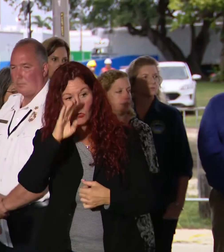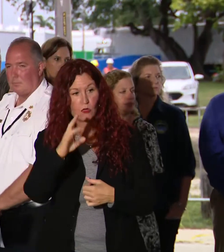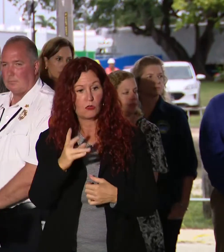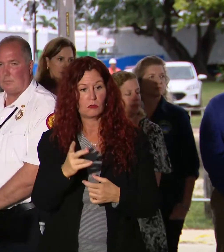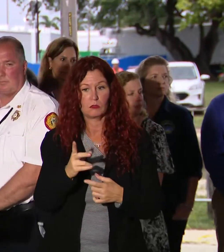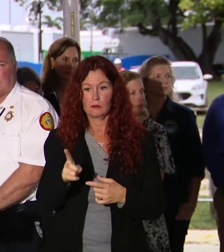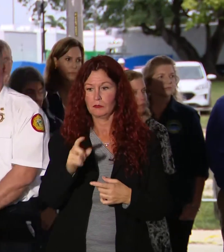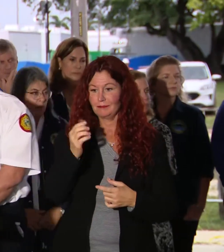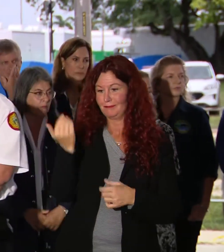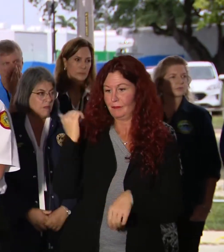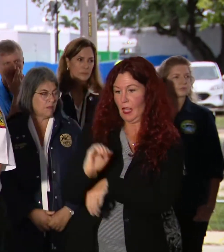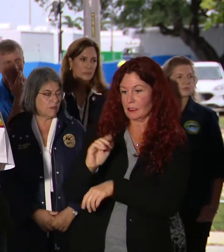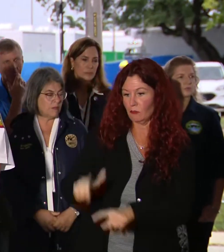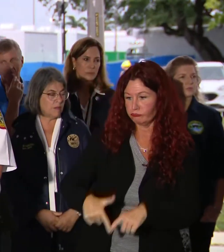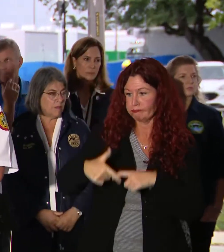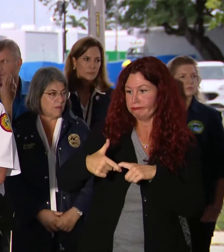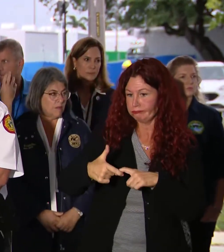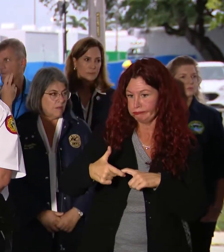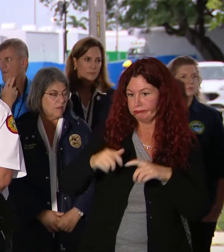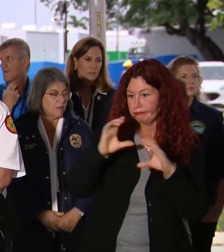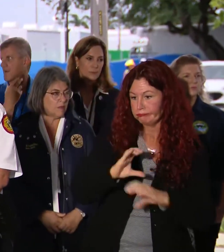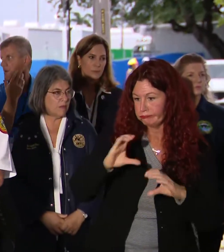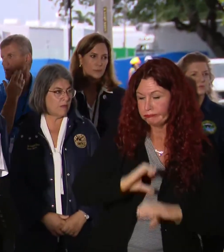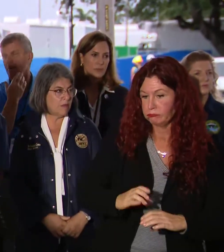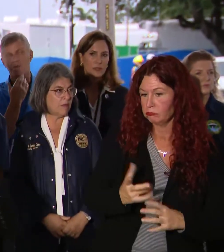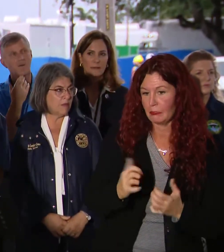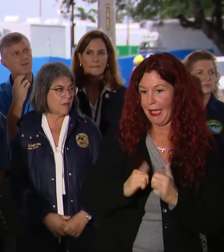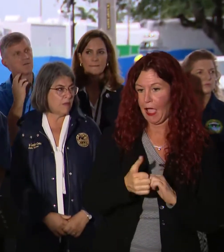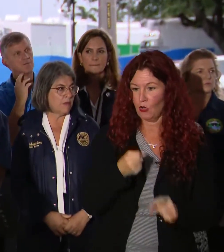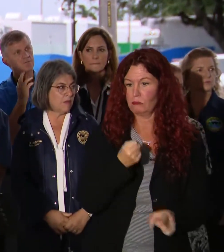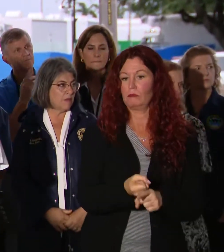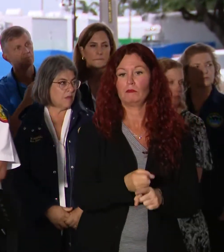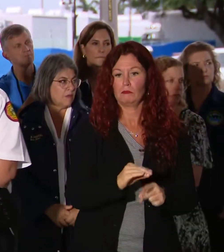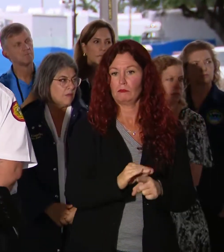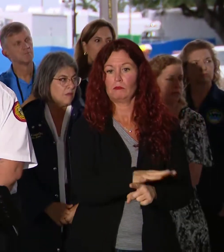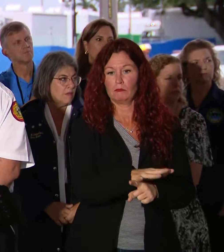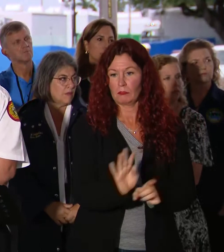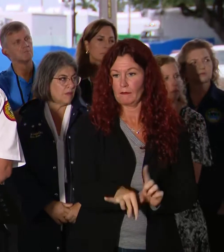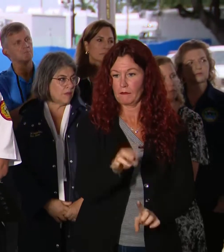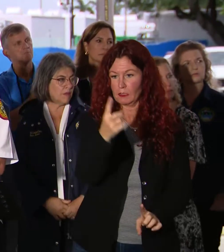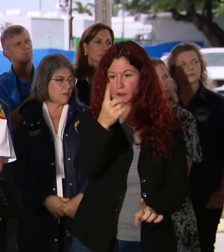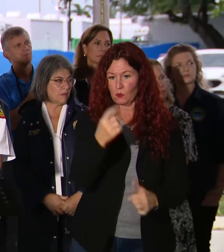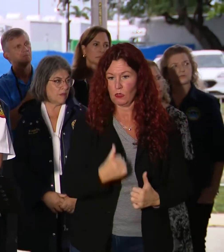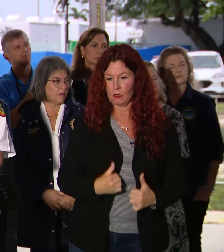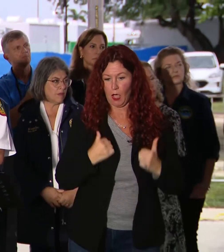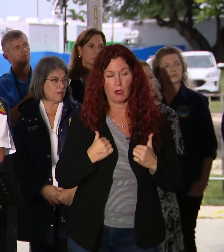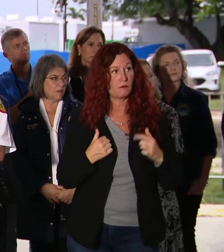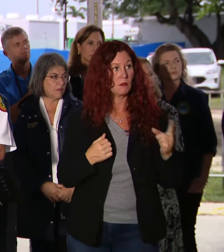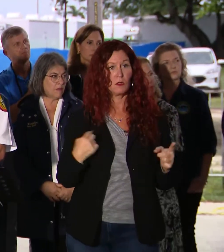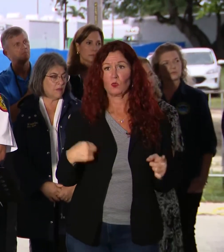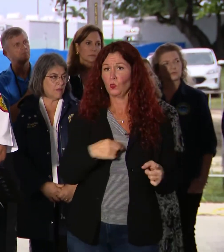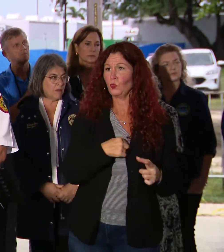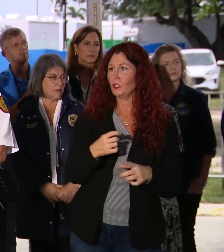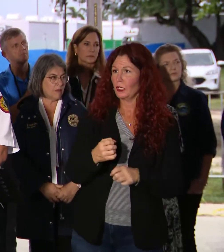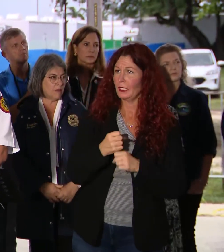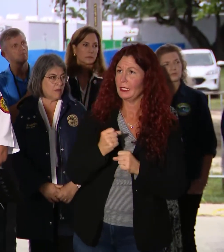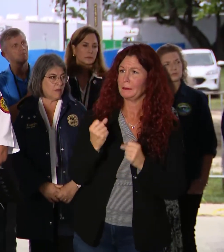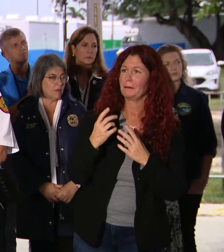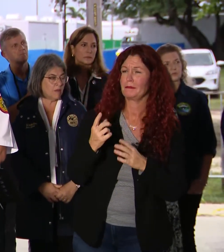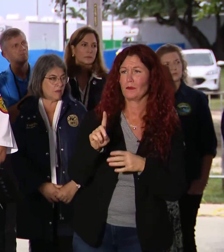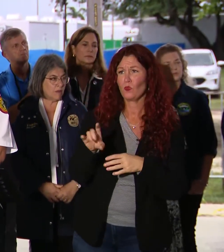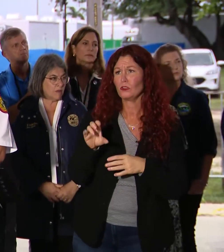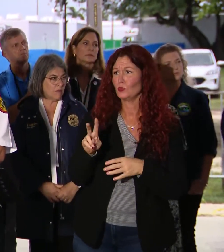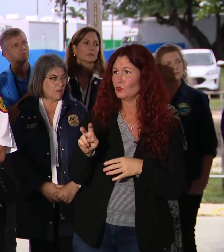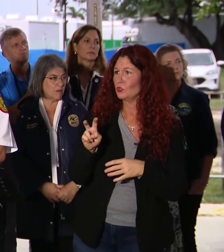affected the rescue operations? And secondly, and very importantly, we're receiving literally hundreds of thousands of calls of our viewers throughout